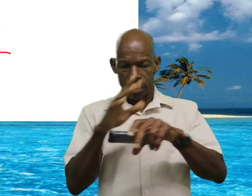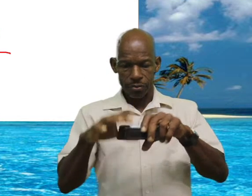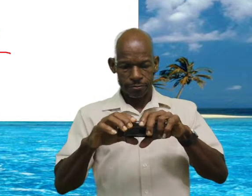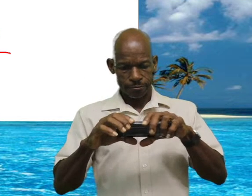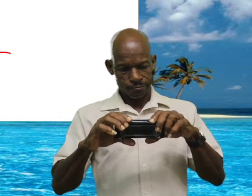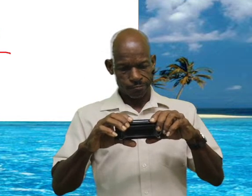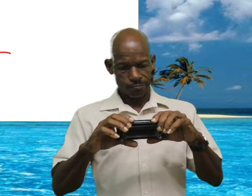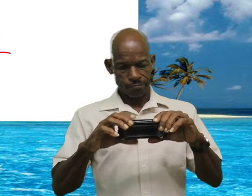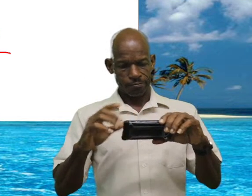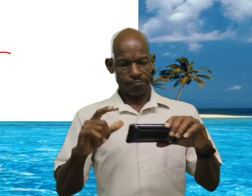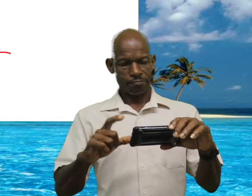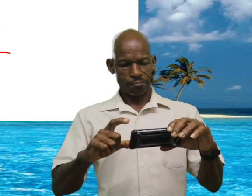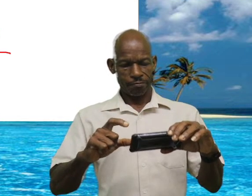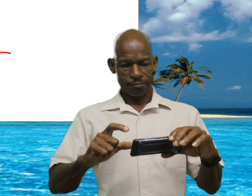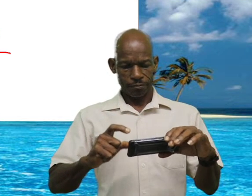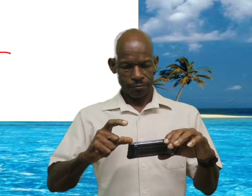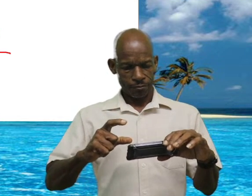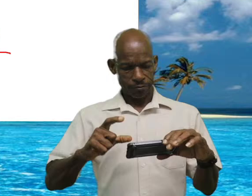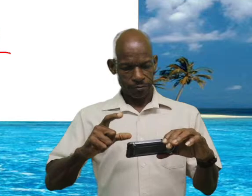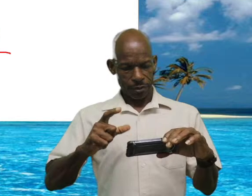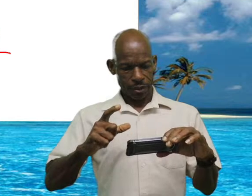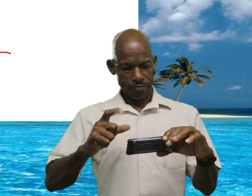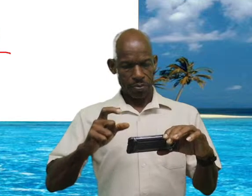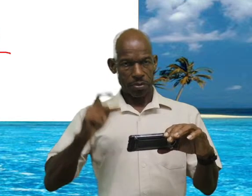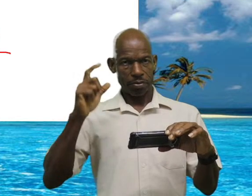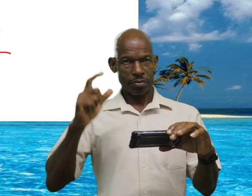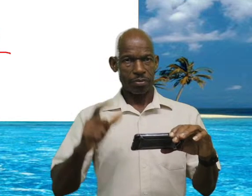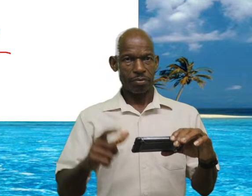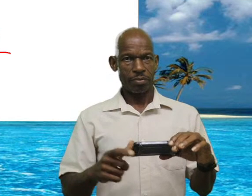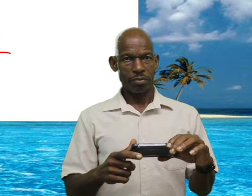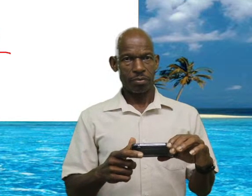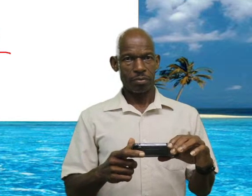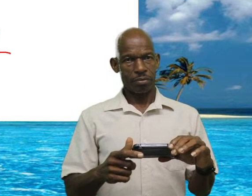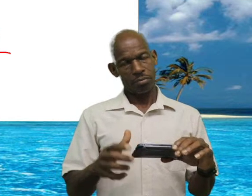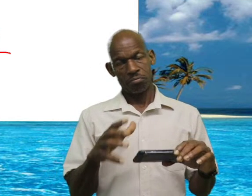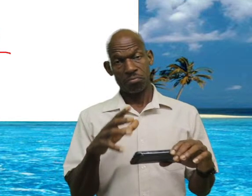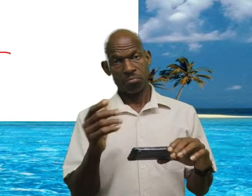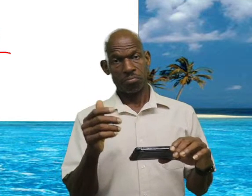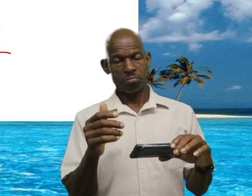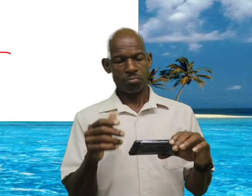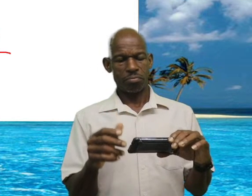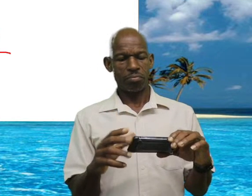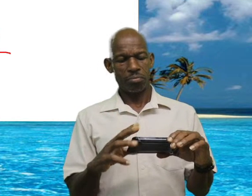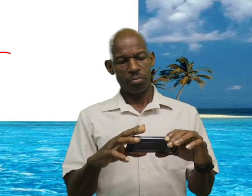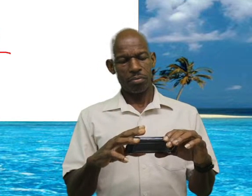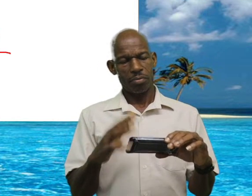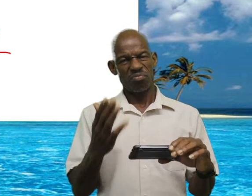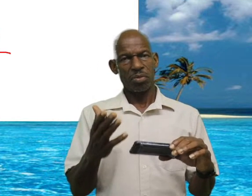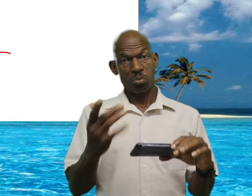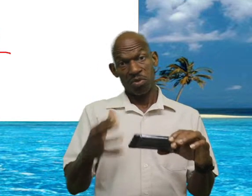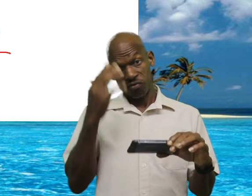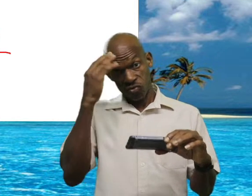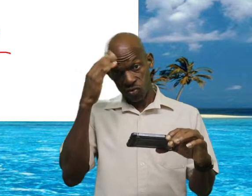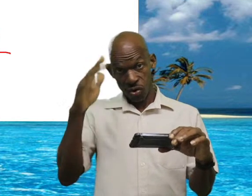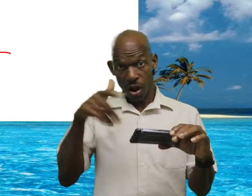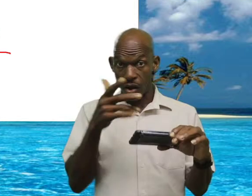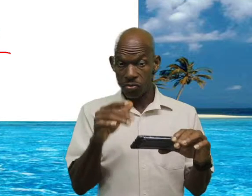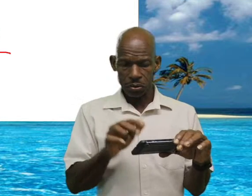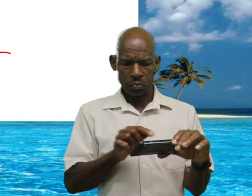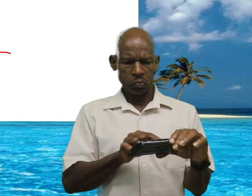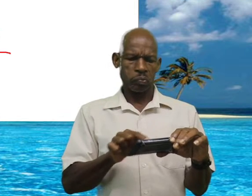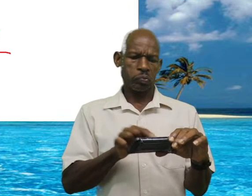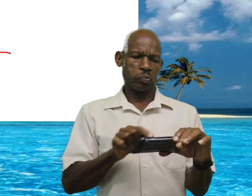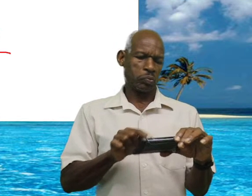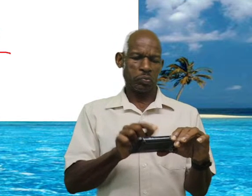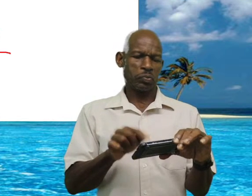name is there. There's an app also, you could write your name on the screen and so on, but we don't have to go into that. Just make it easy for you. Write your name on